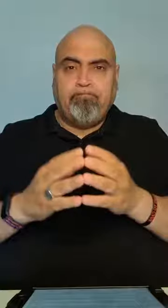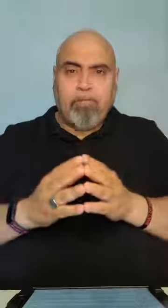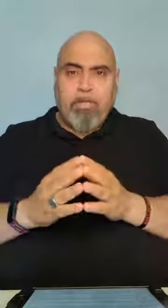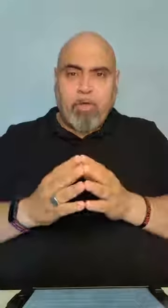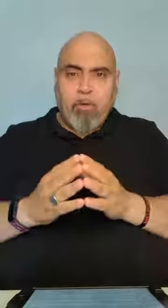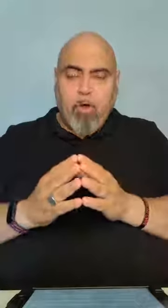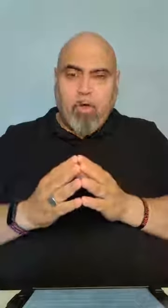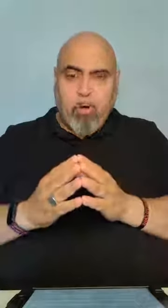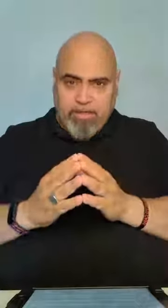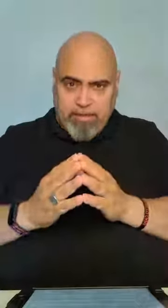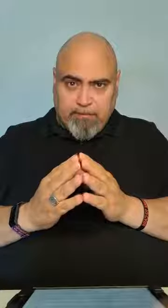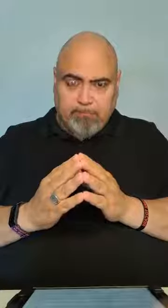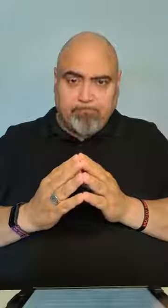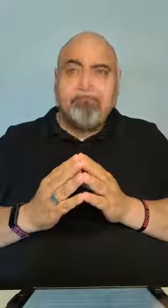then you are lost.